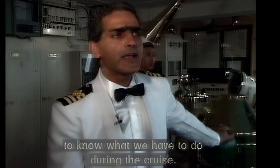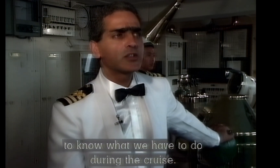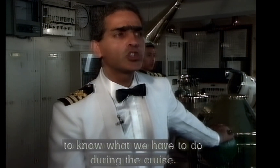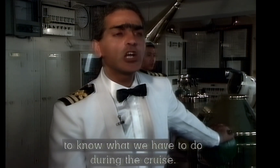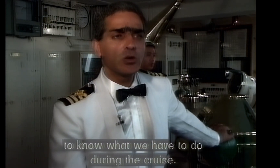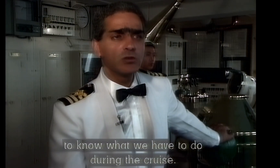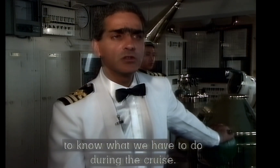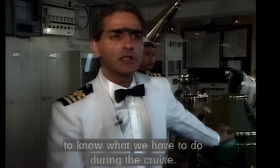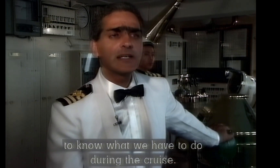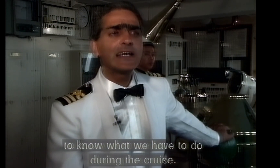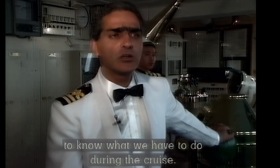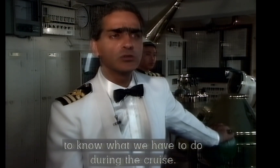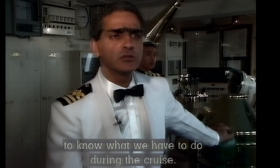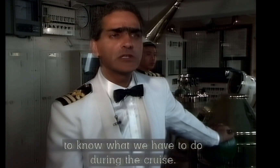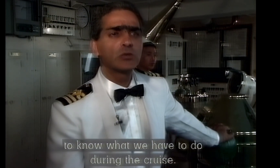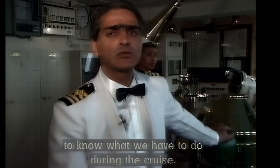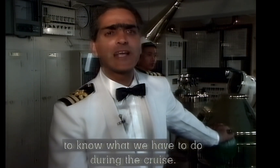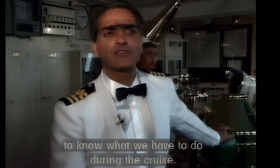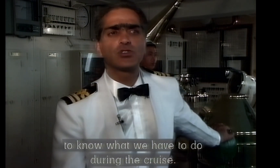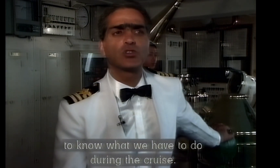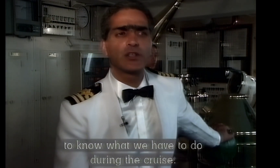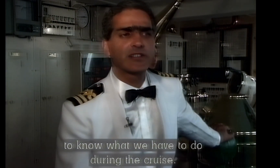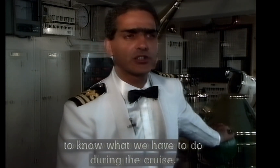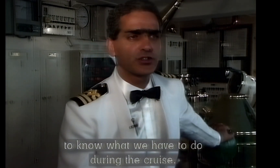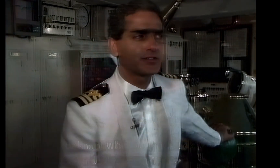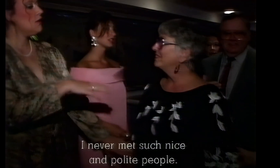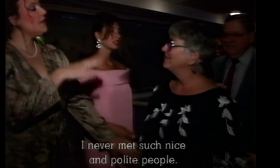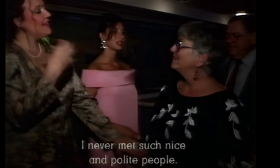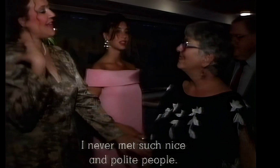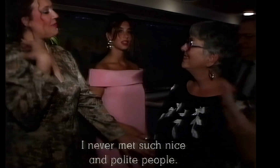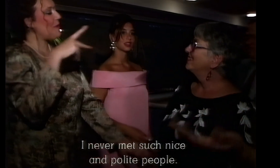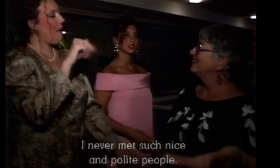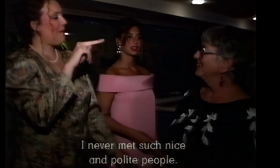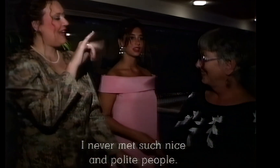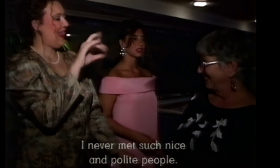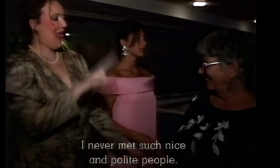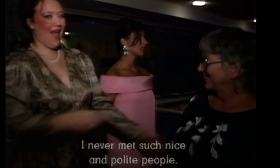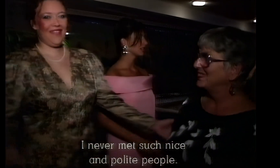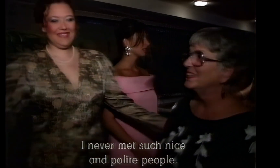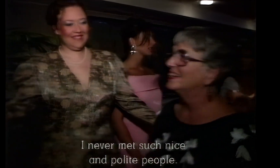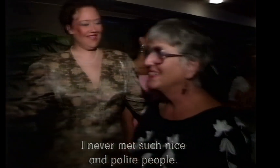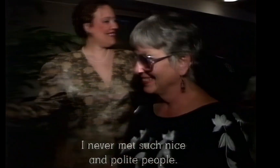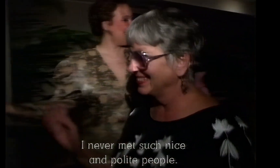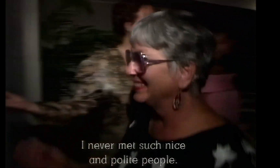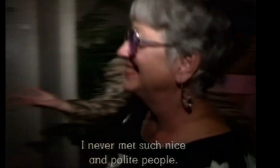and to know how and what we have to do during the cruise. I never met so nice and polite